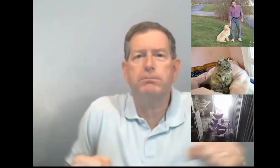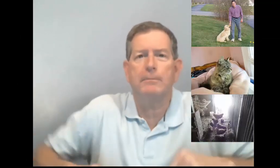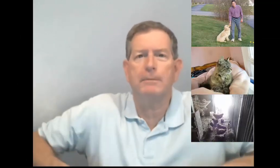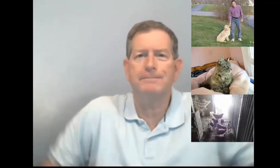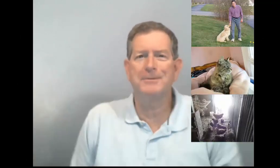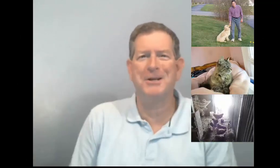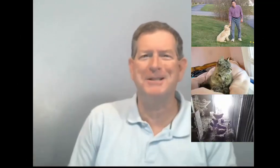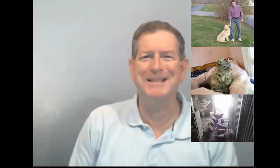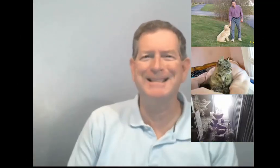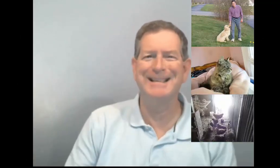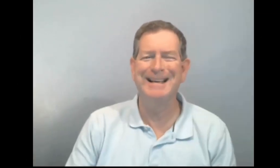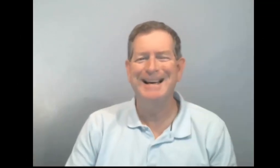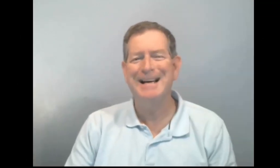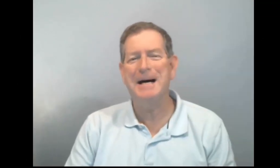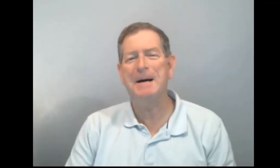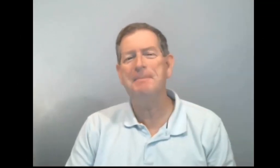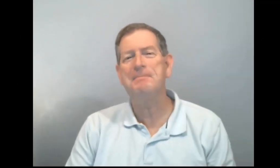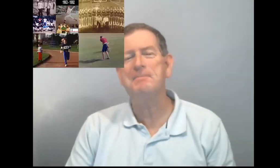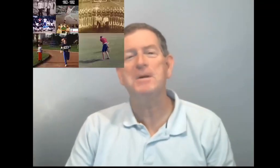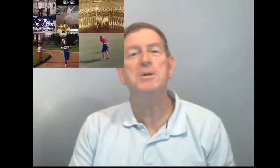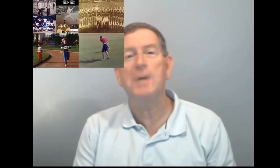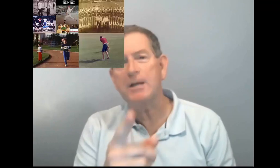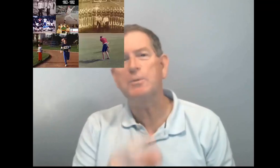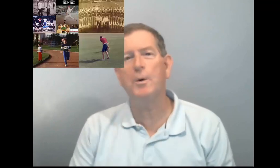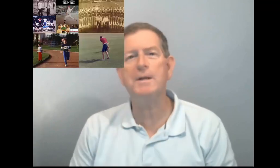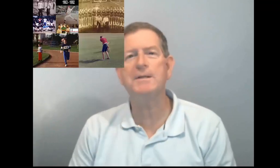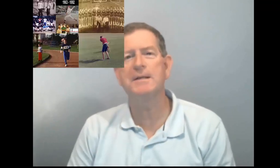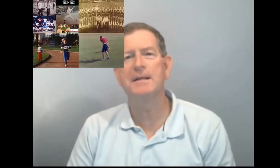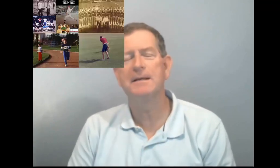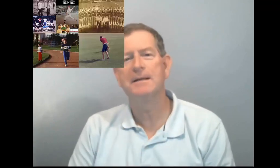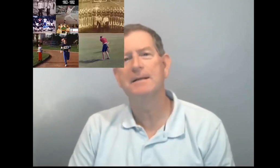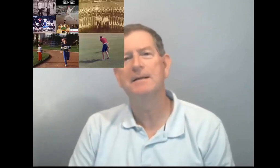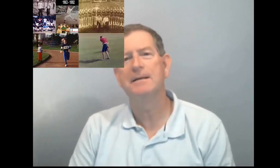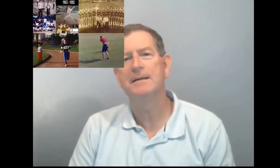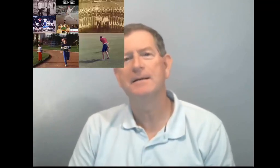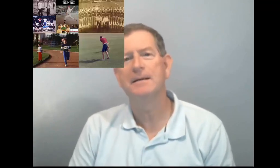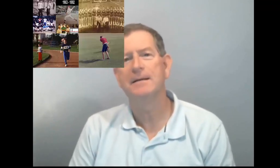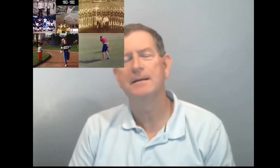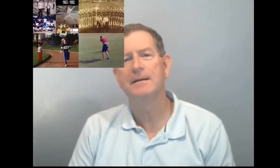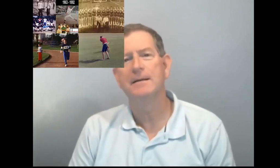chickens. Chickens. Do you like sports?